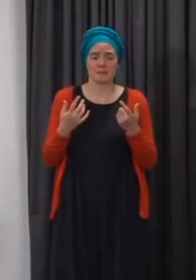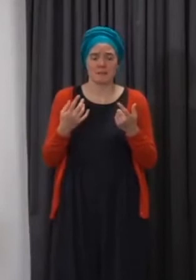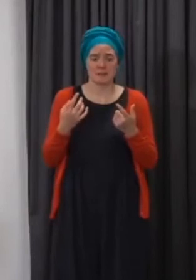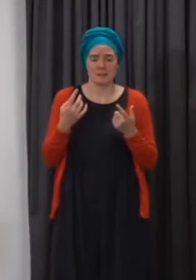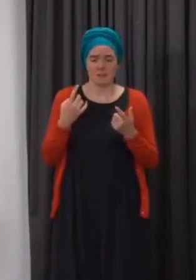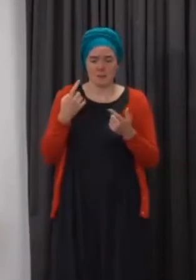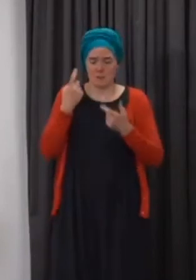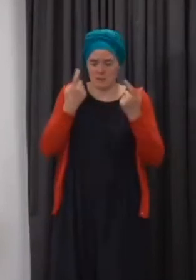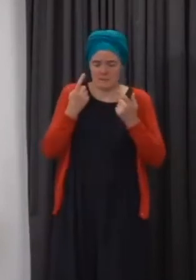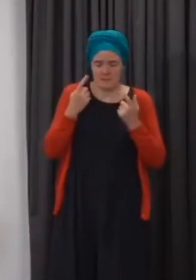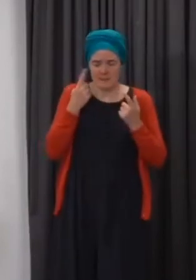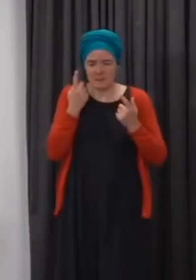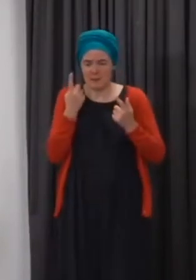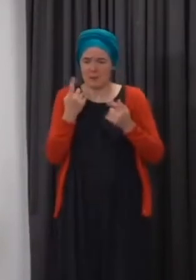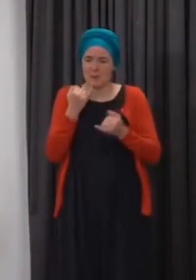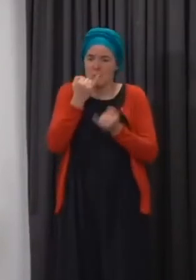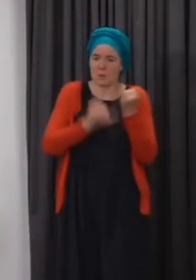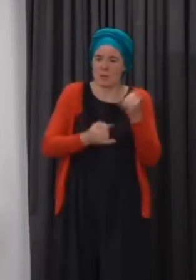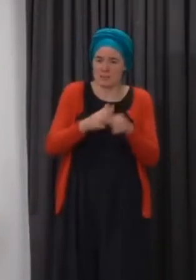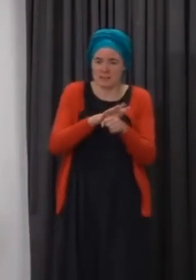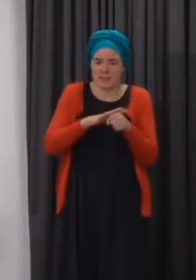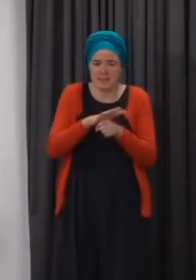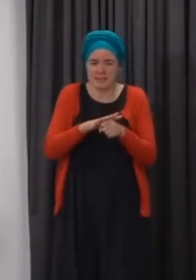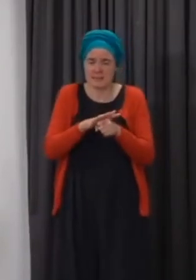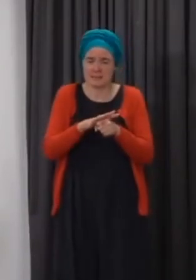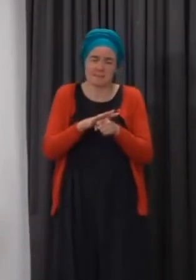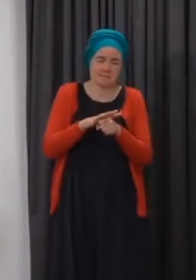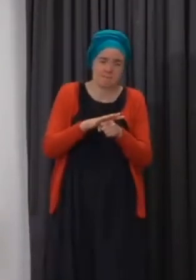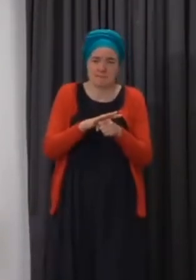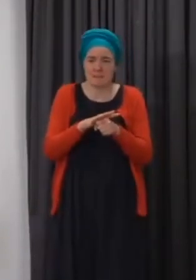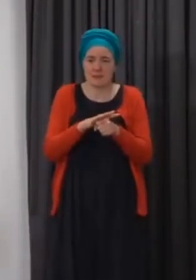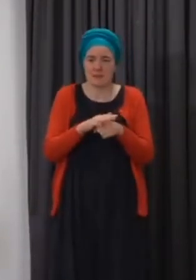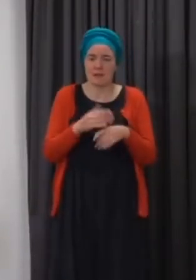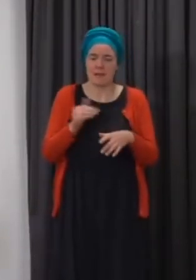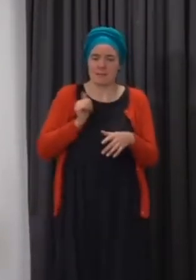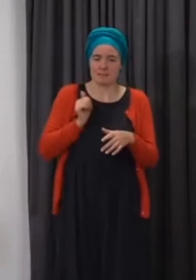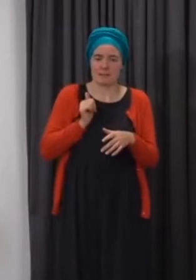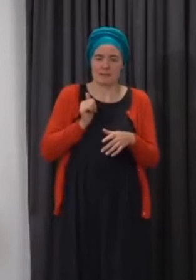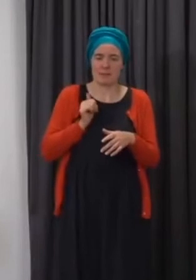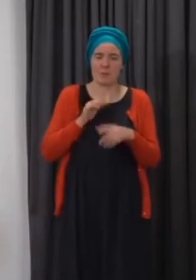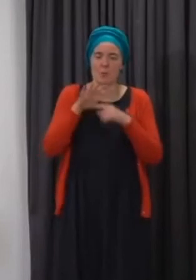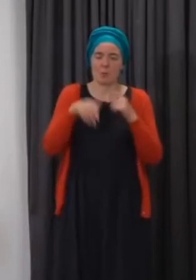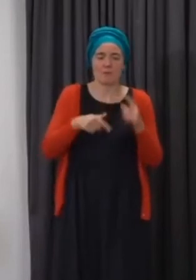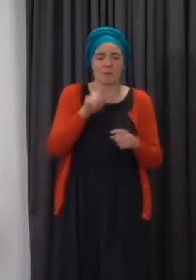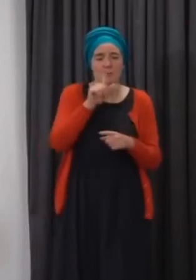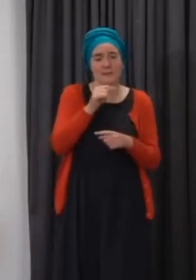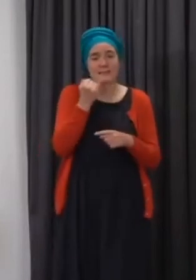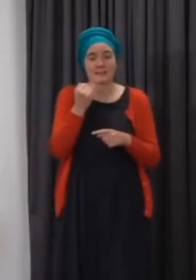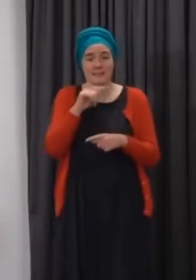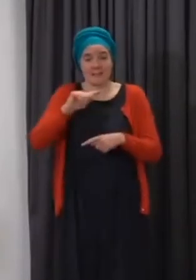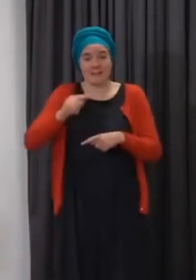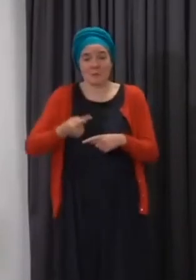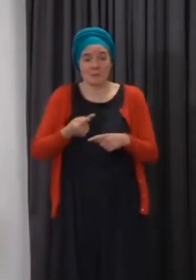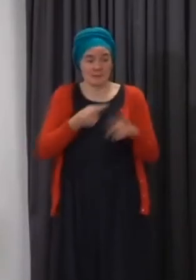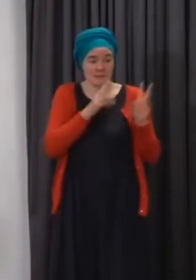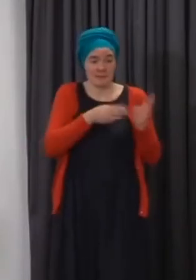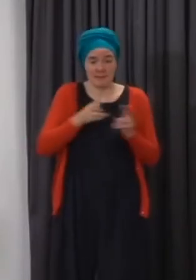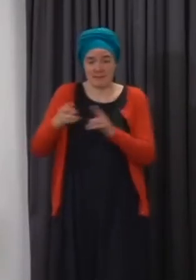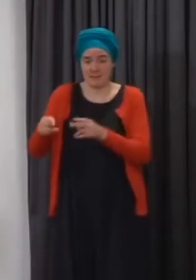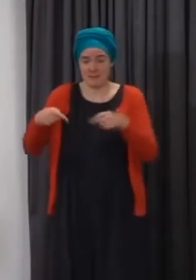to a reasonable worst case scenario that was telling us that we were expecting over 26,000 deaths in Wales and needed to put in plans accordingly for